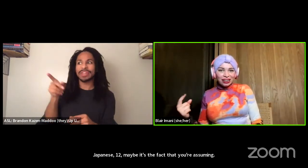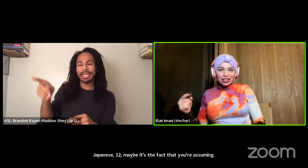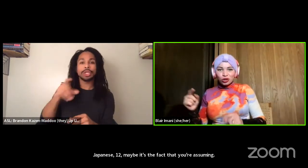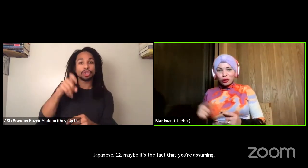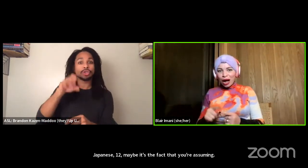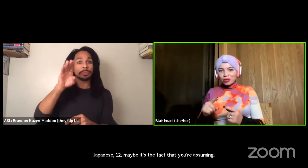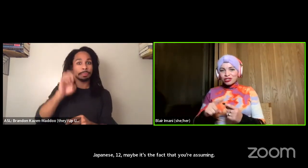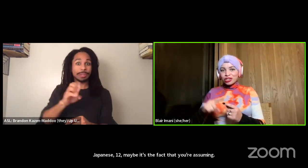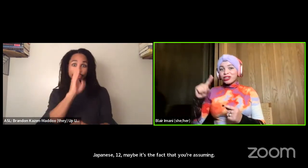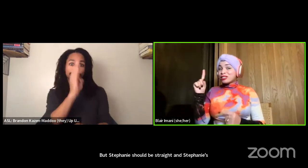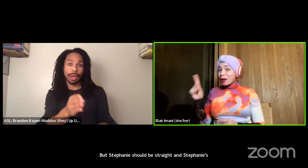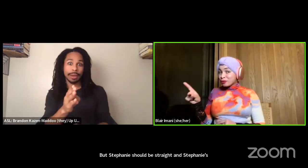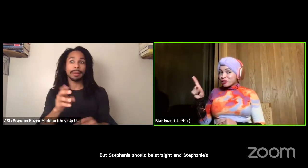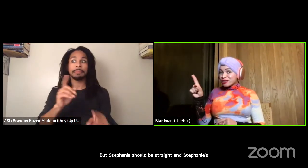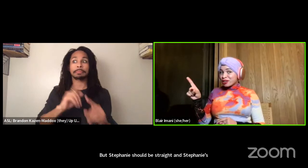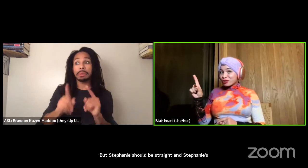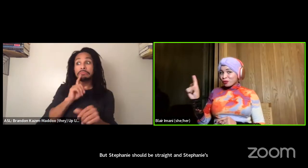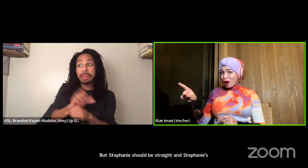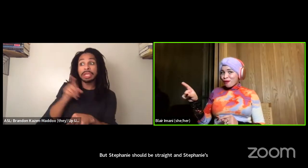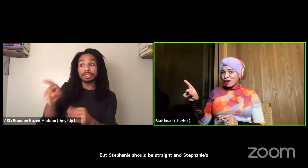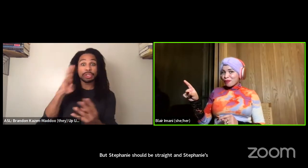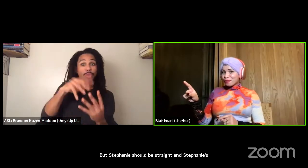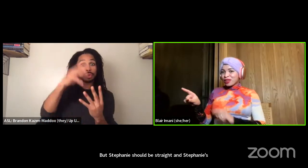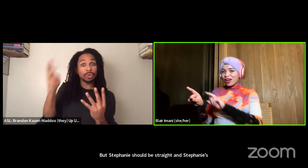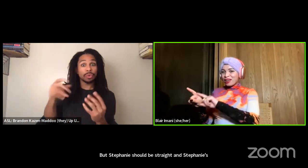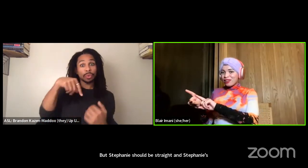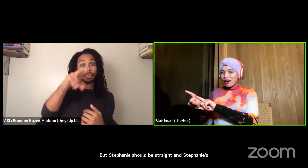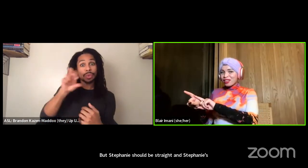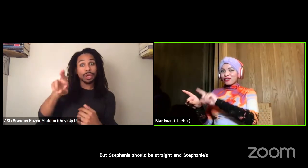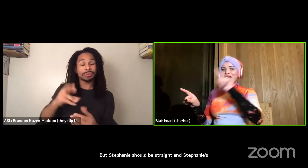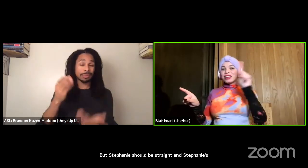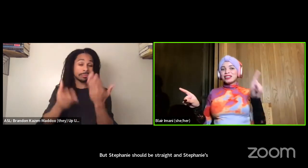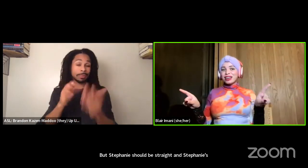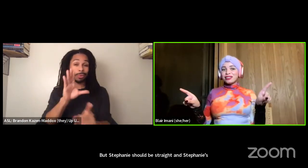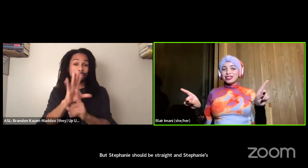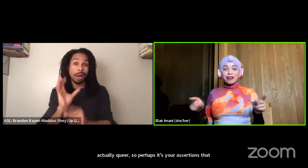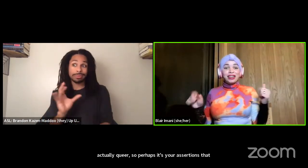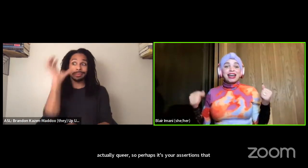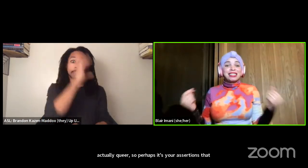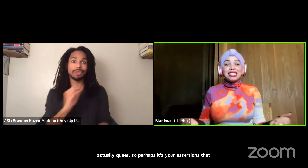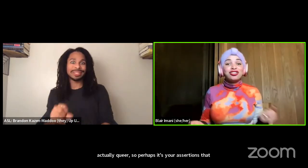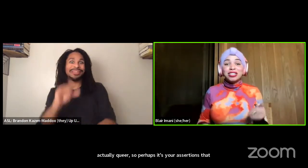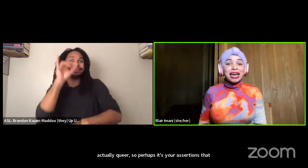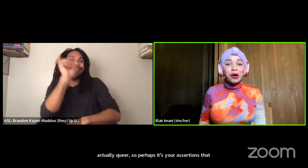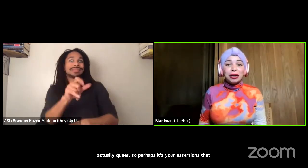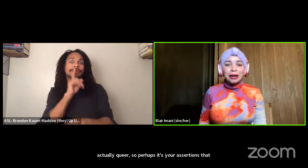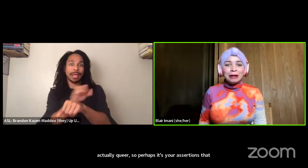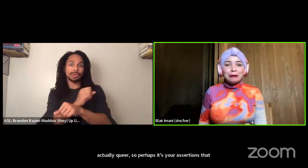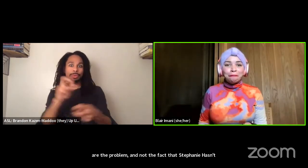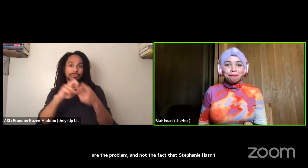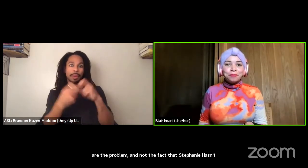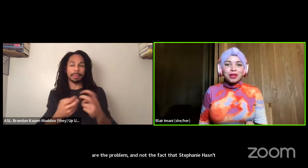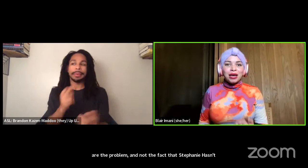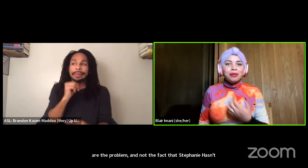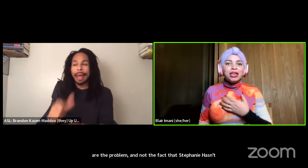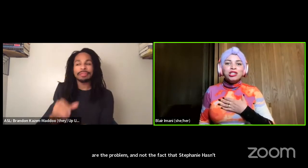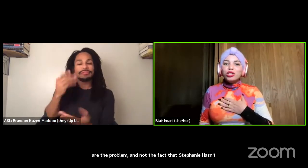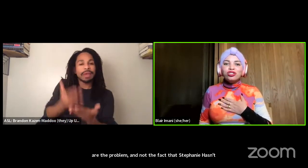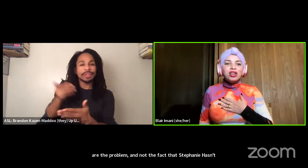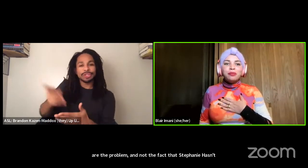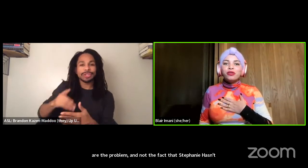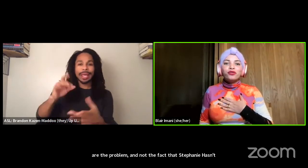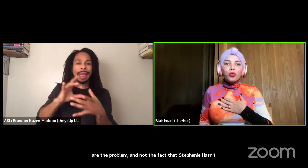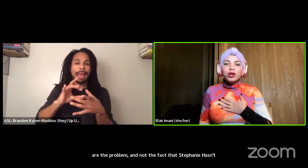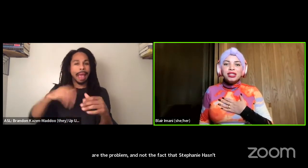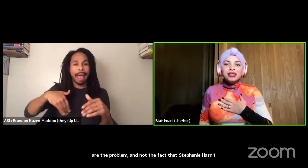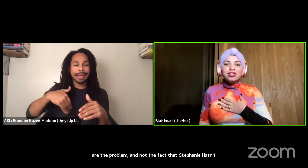queer. So perhaps it's your assumptions that are the problem and not the fact that Stephanie hasn't said she's out. Because